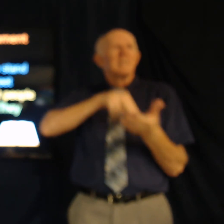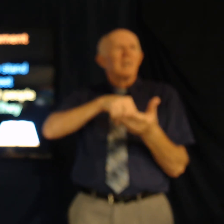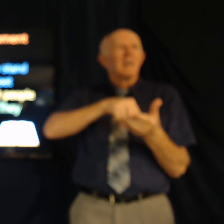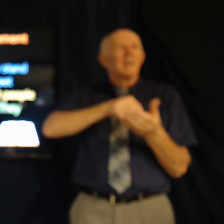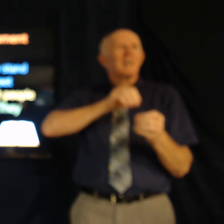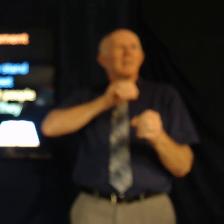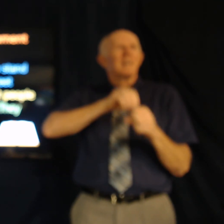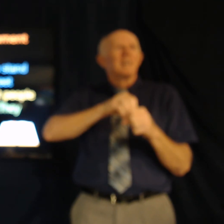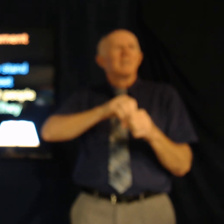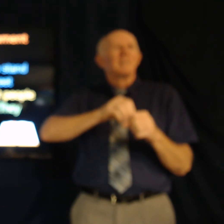love to stand